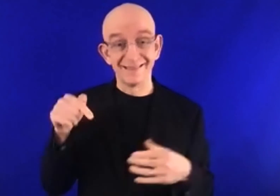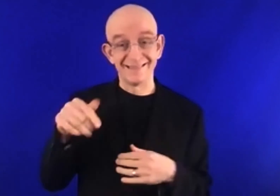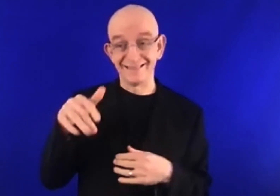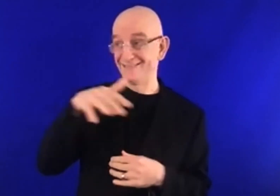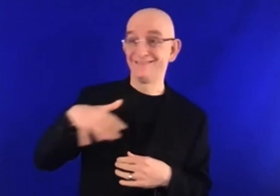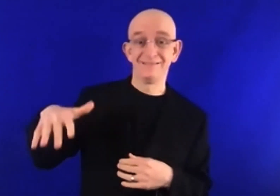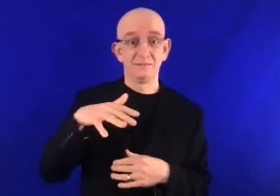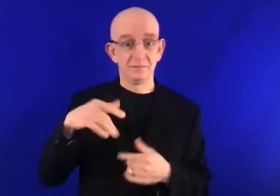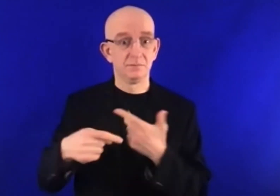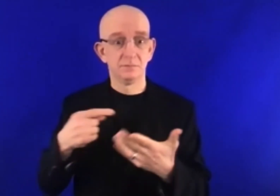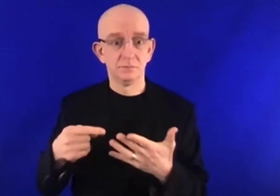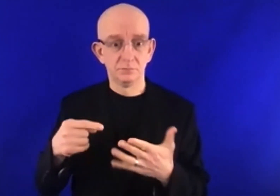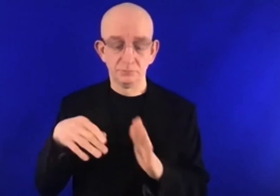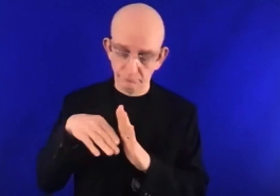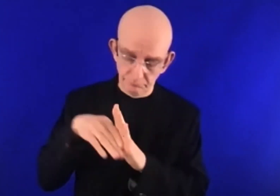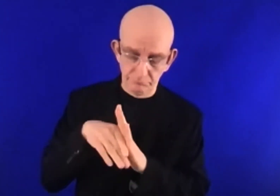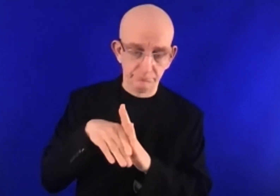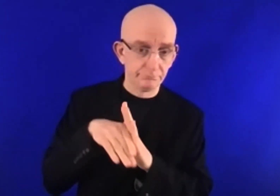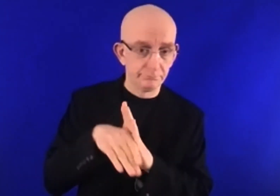attention. Thank you.